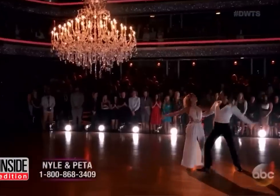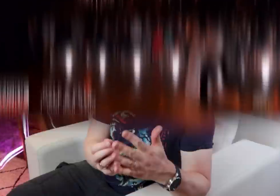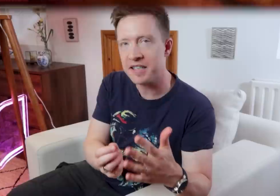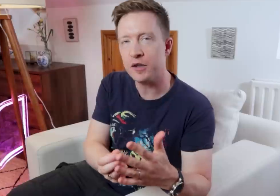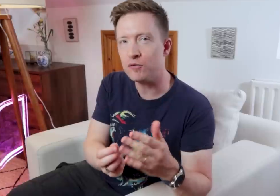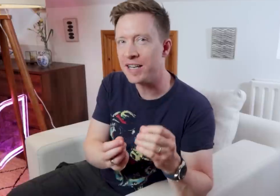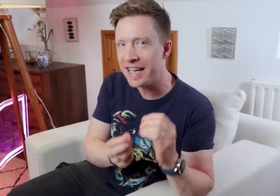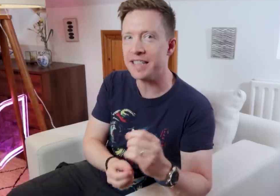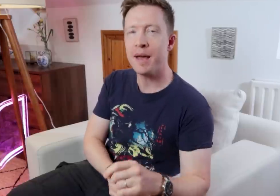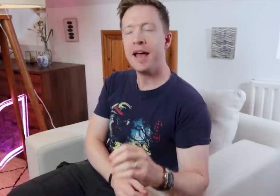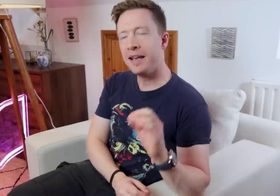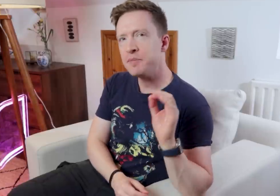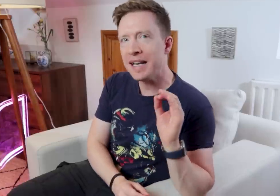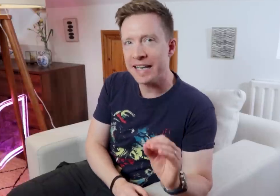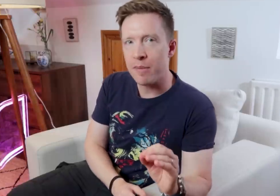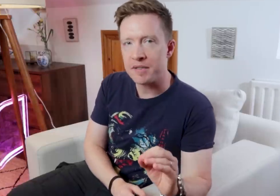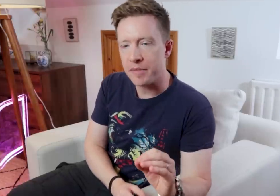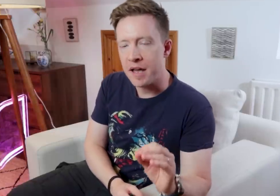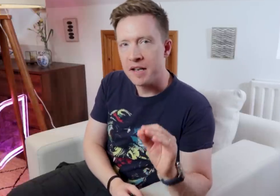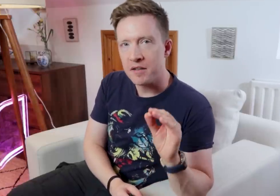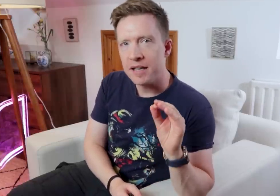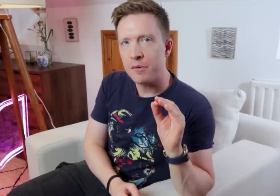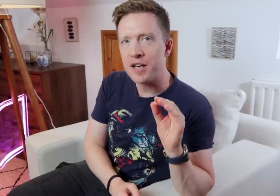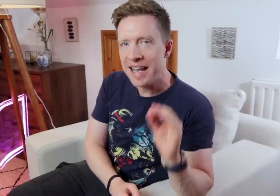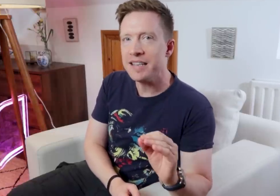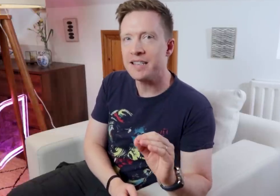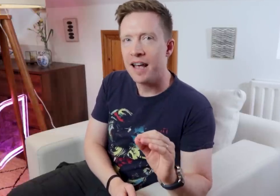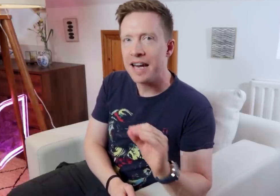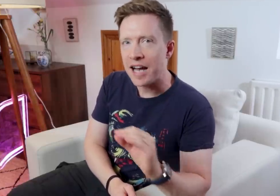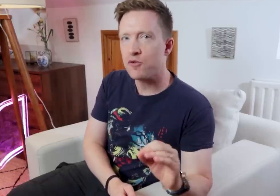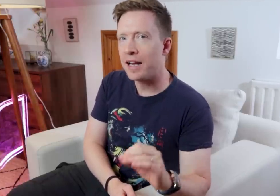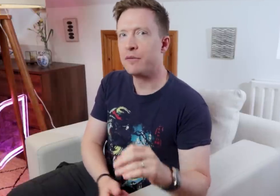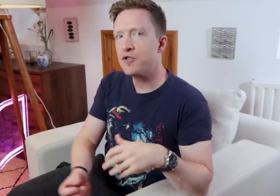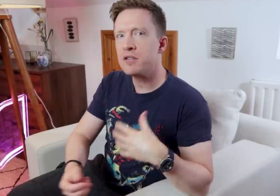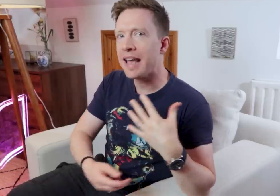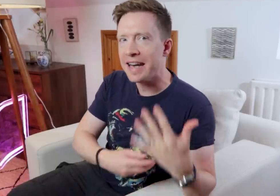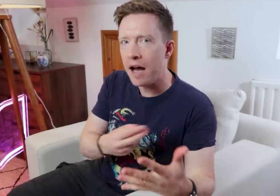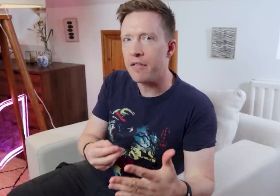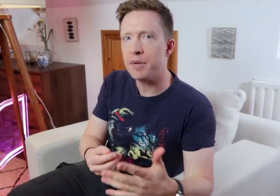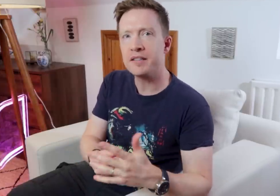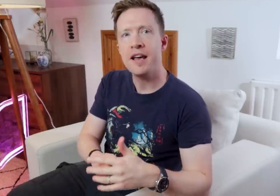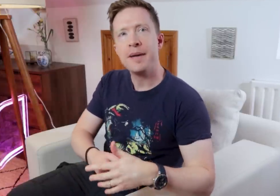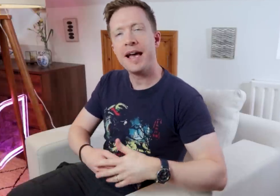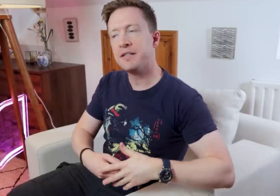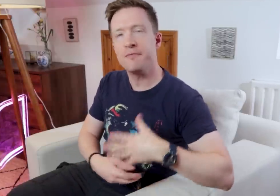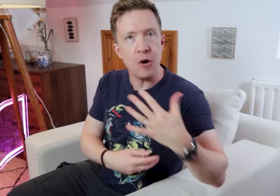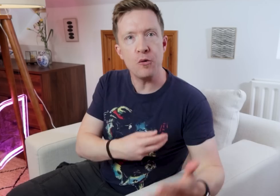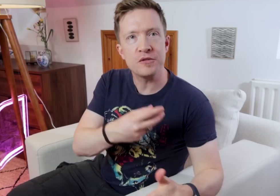ASL really is. And let's be clear about something. Sign language is a natural language, just like any other, because it has evolved